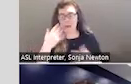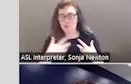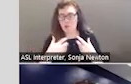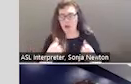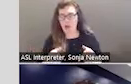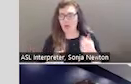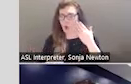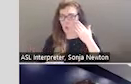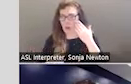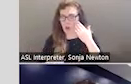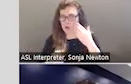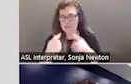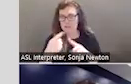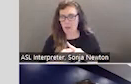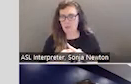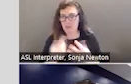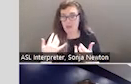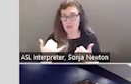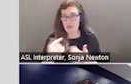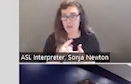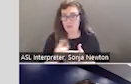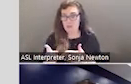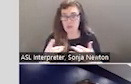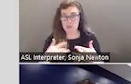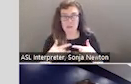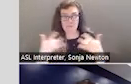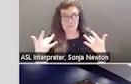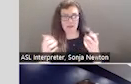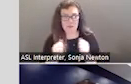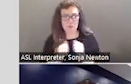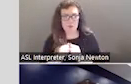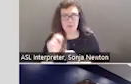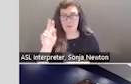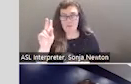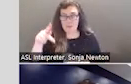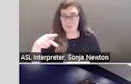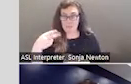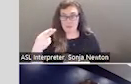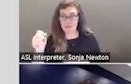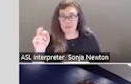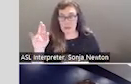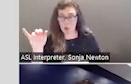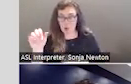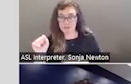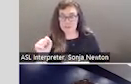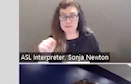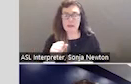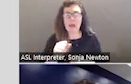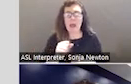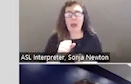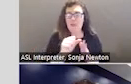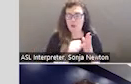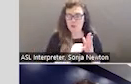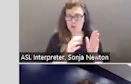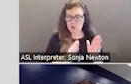Earlier this week, there was an event with VP Harris and the Surgeon General at the Children's National Hospital to